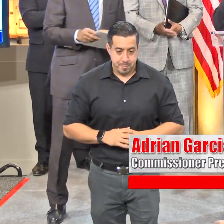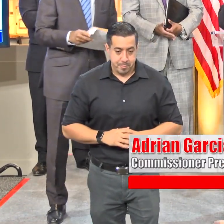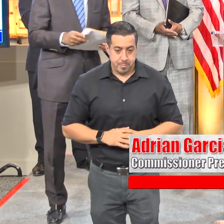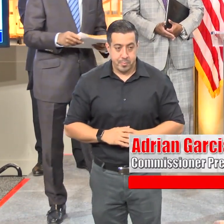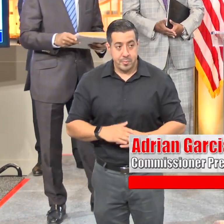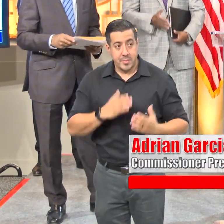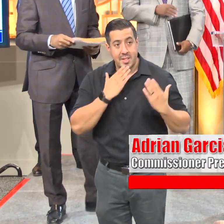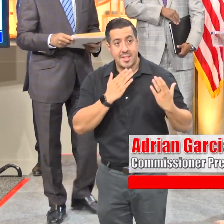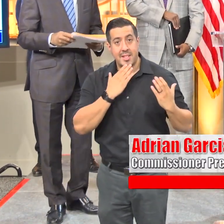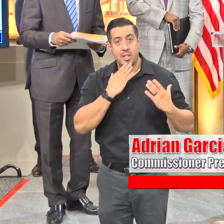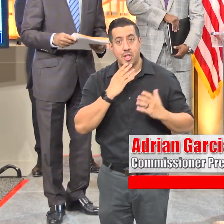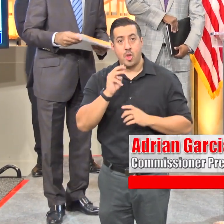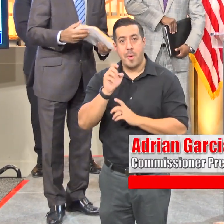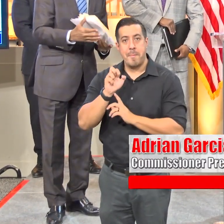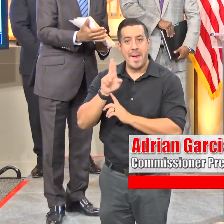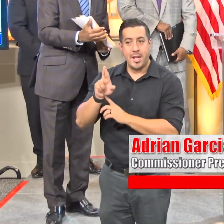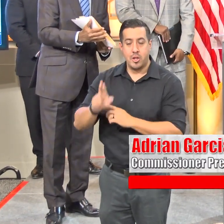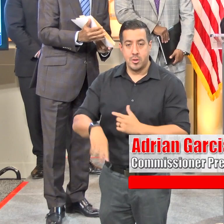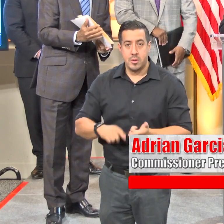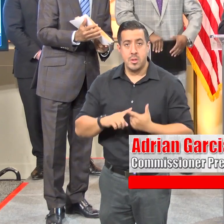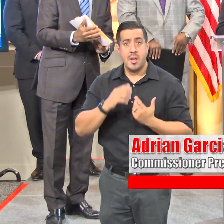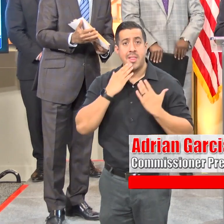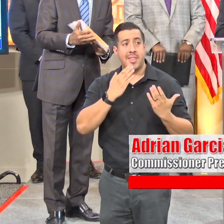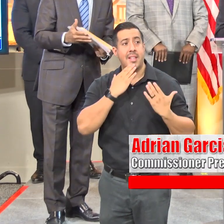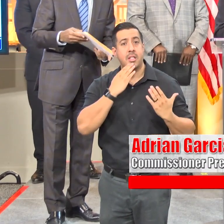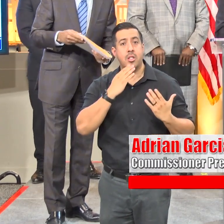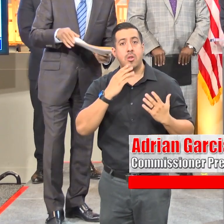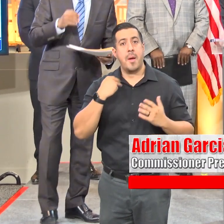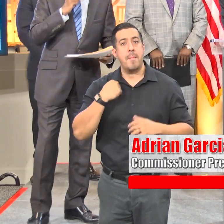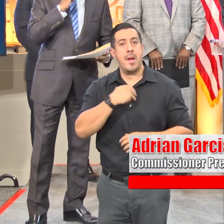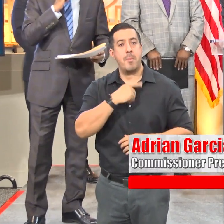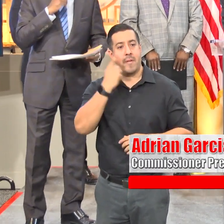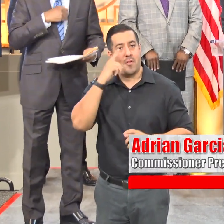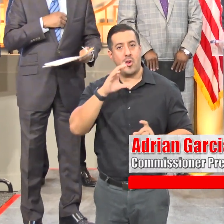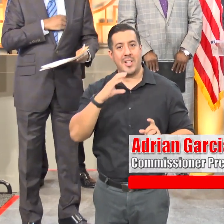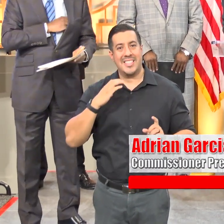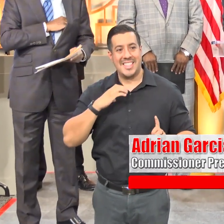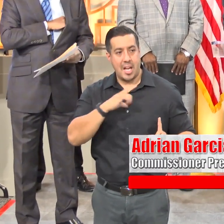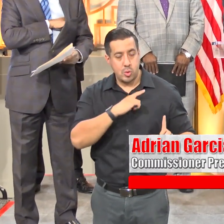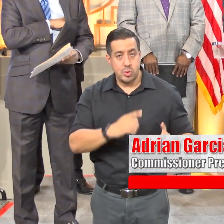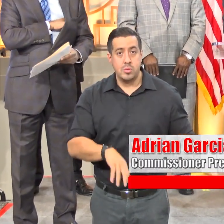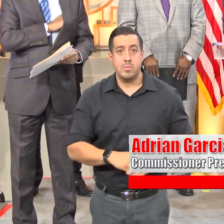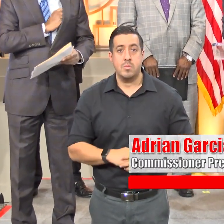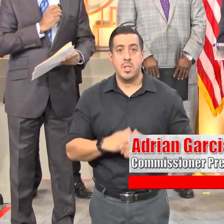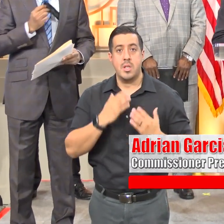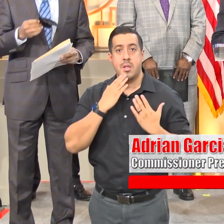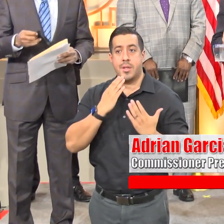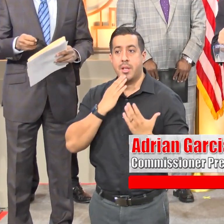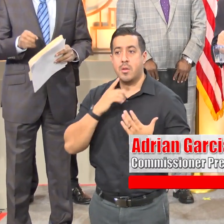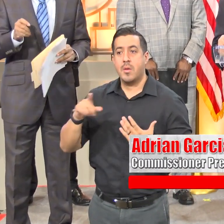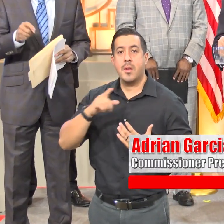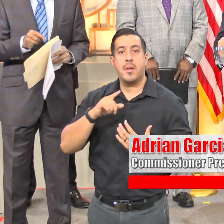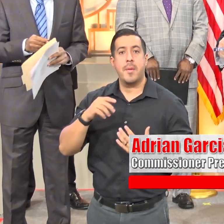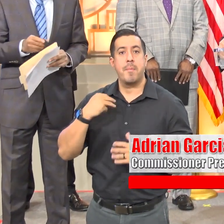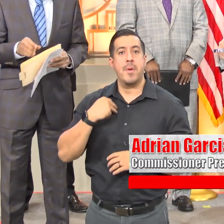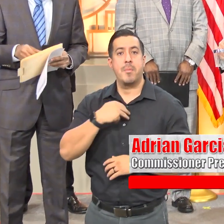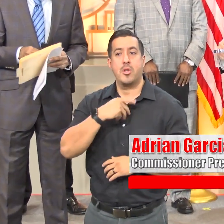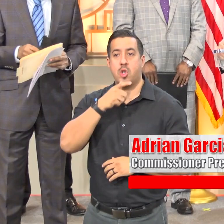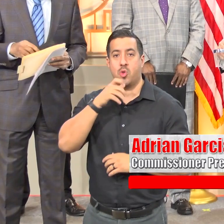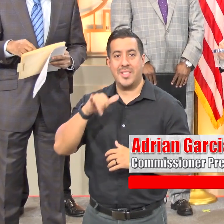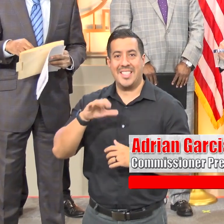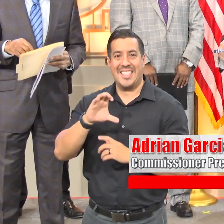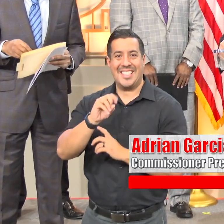Thank you, Mayor, and thank you, members of council, and thank you to the members of the county